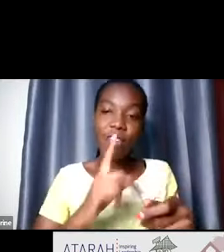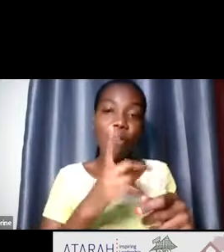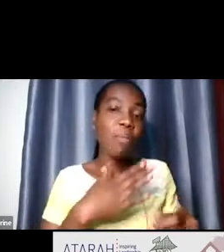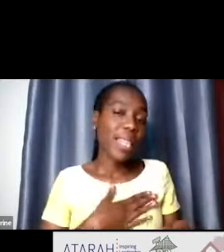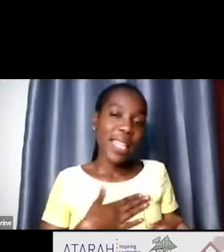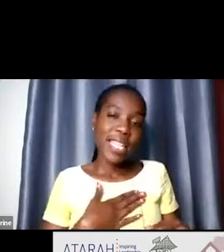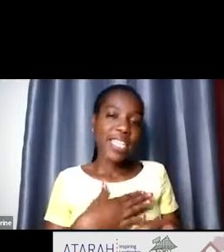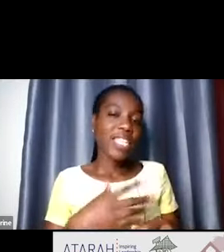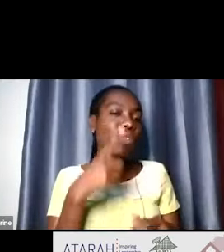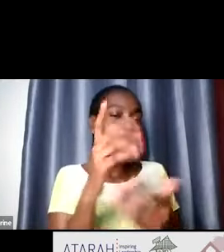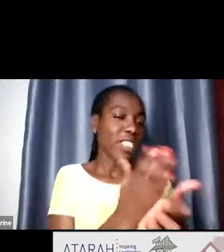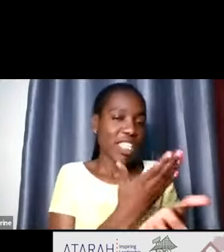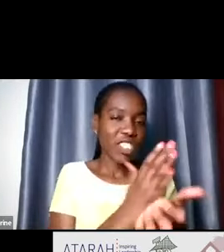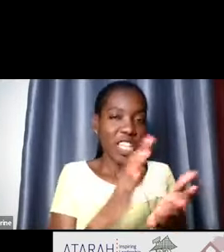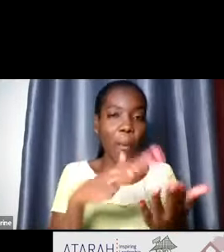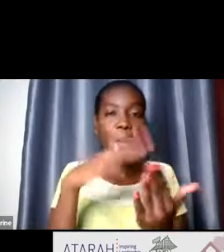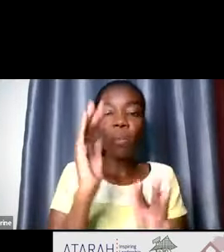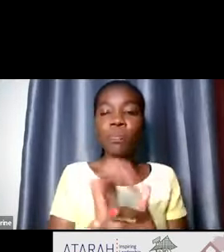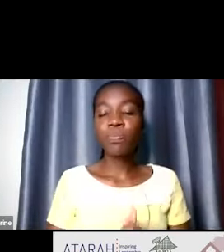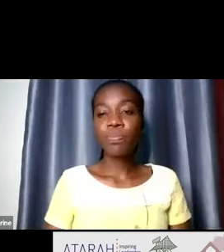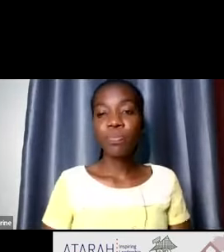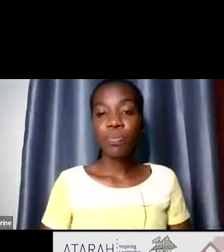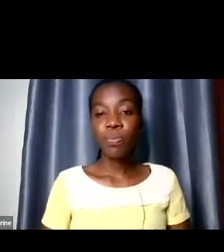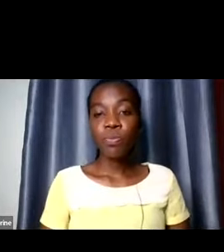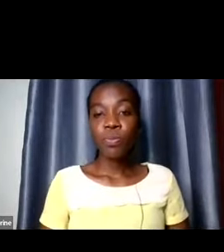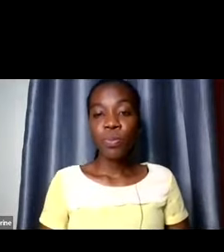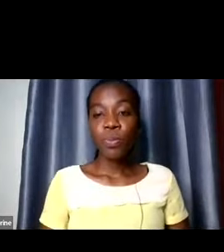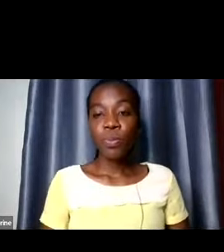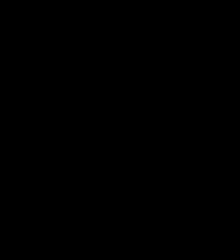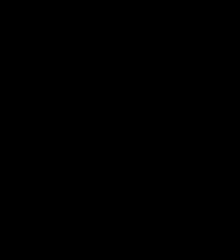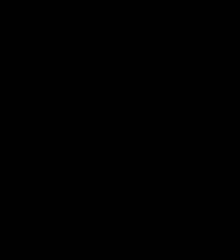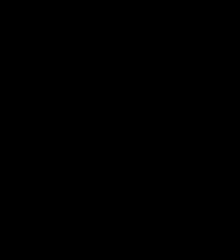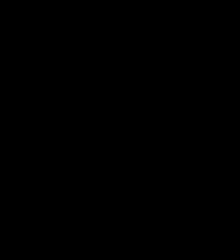back. Share as much as you can. All right.